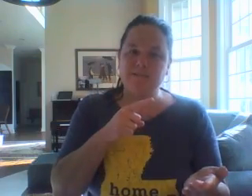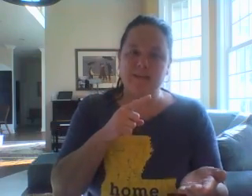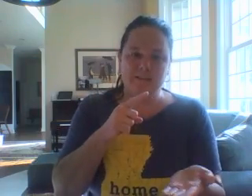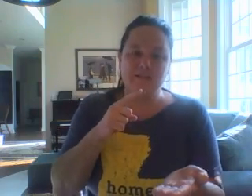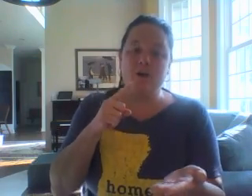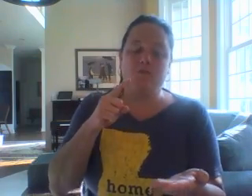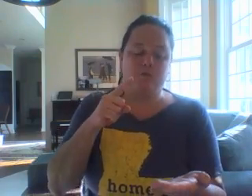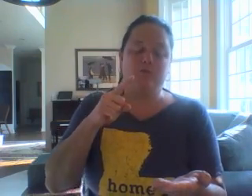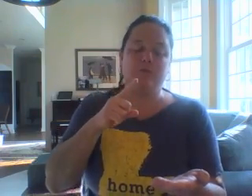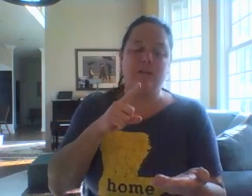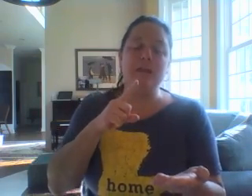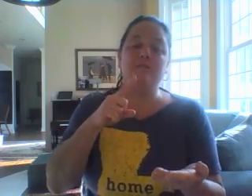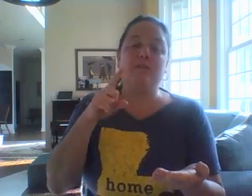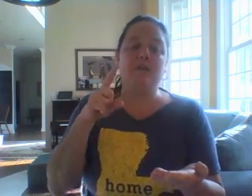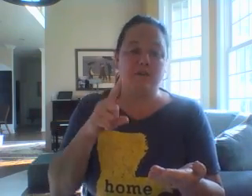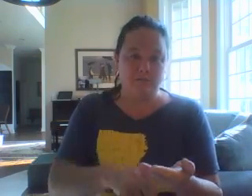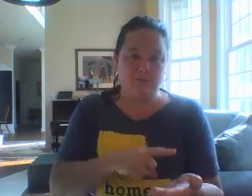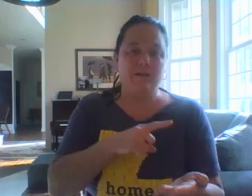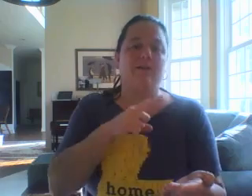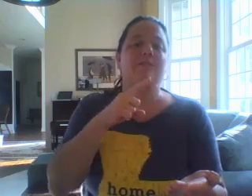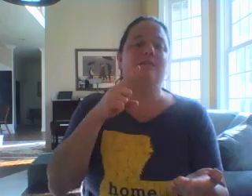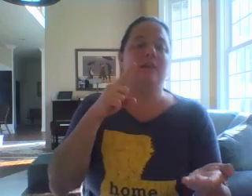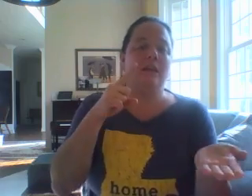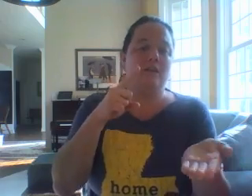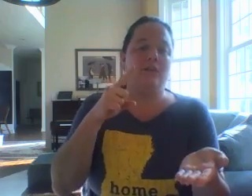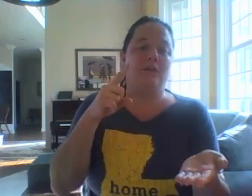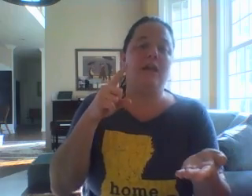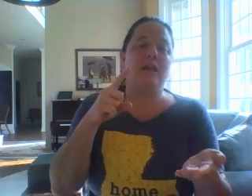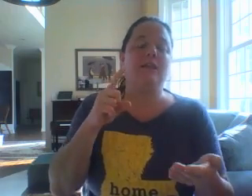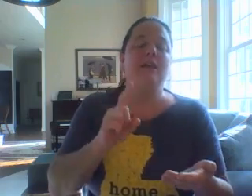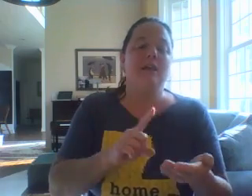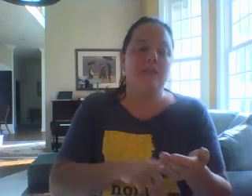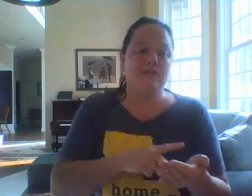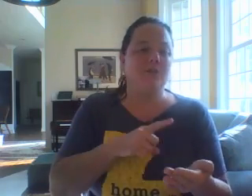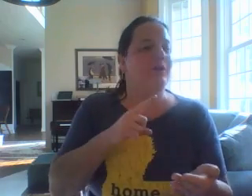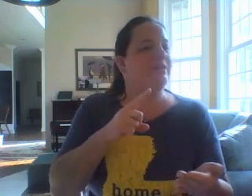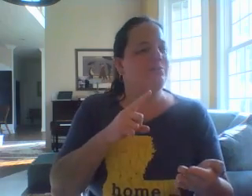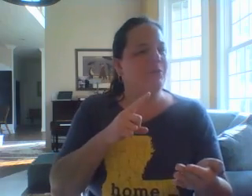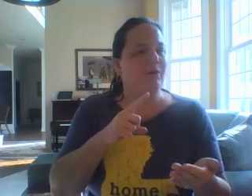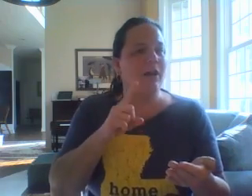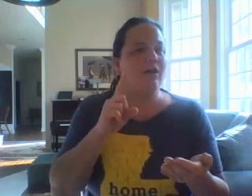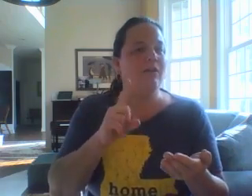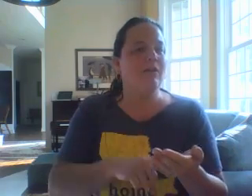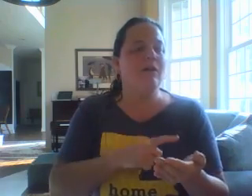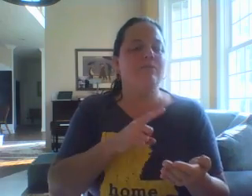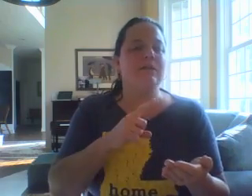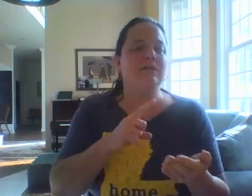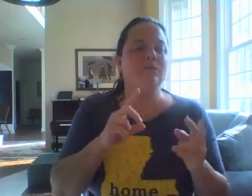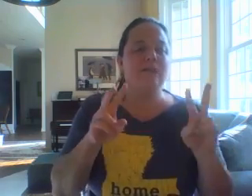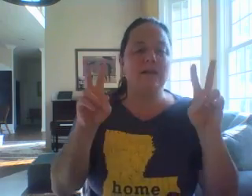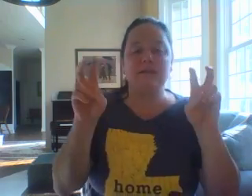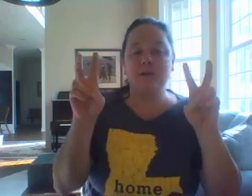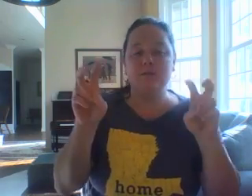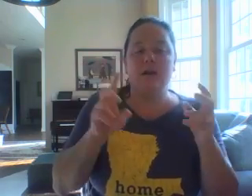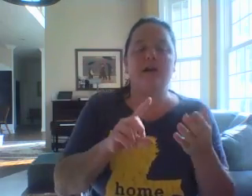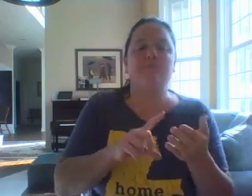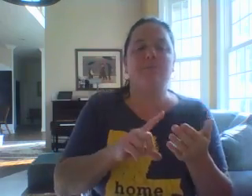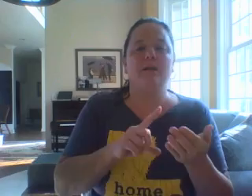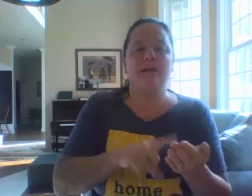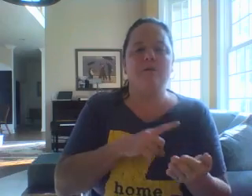like you see how infrequent a finger is hitting the other hand. That's showing it's pretty rare. It's still saying sometimes, but